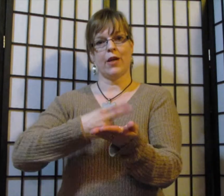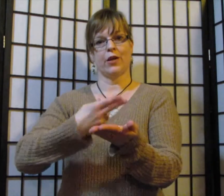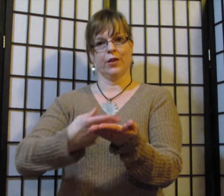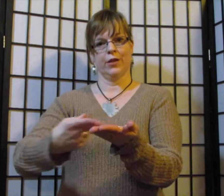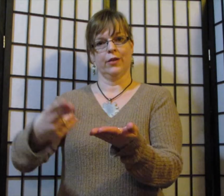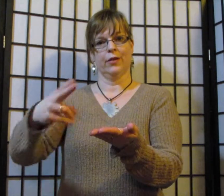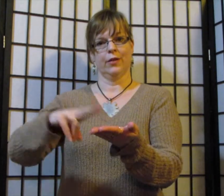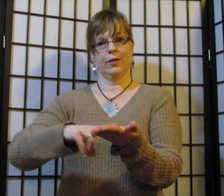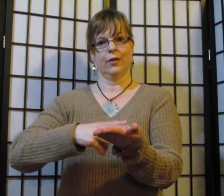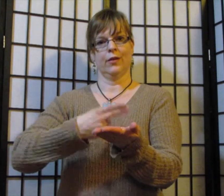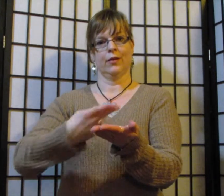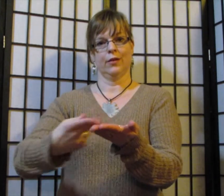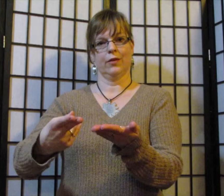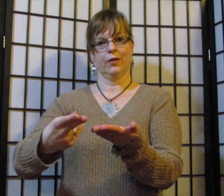Butter.